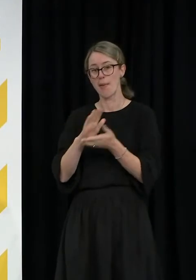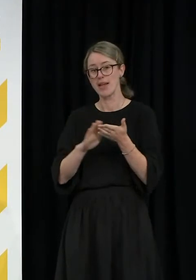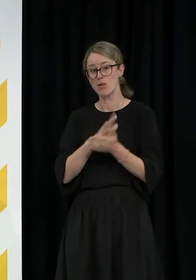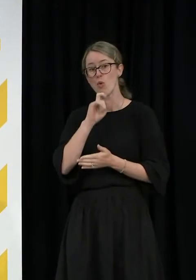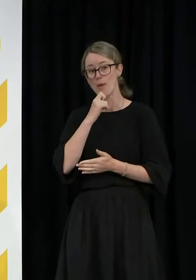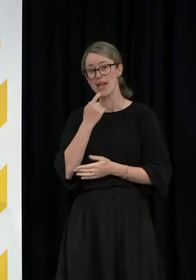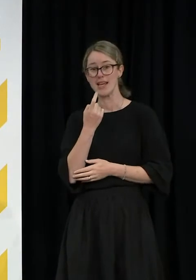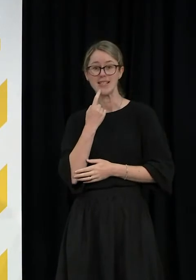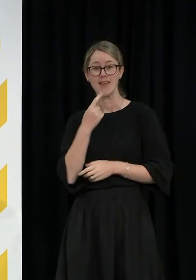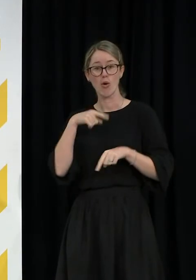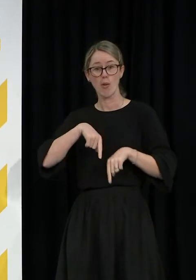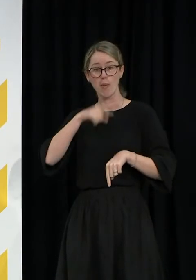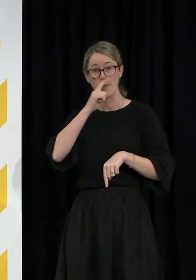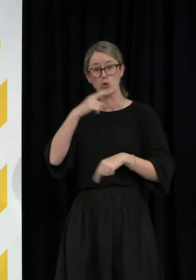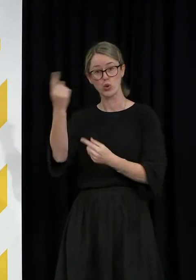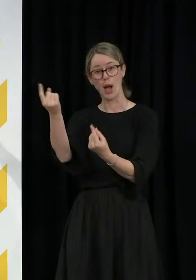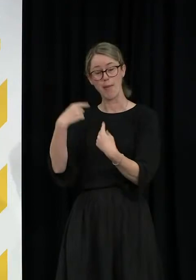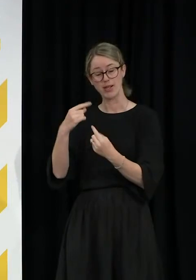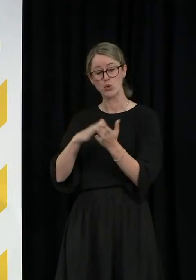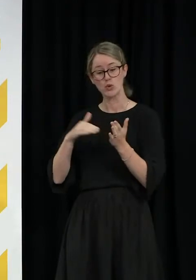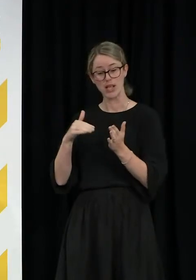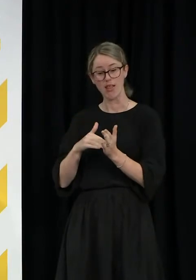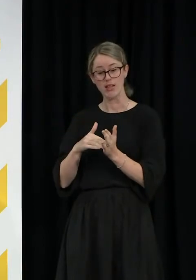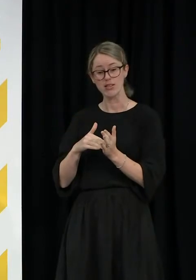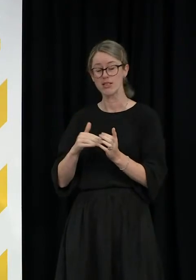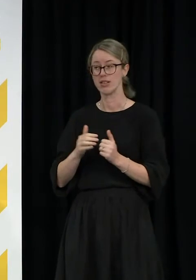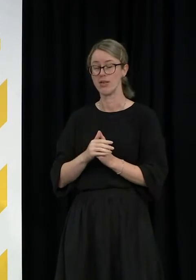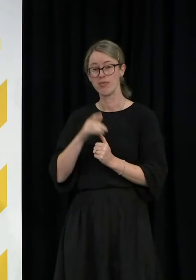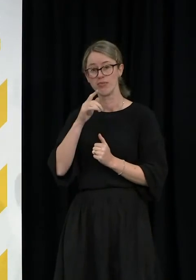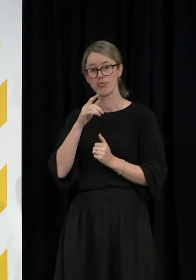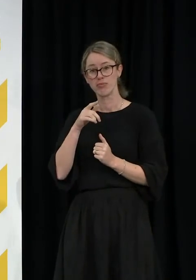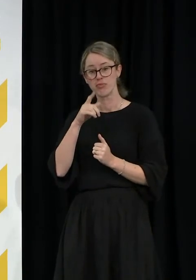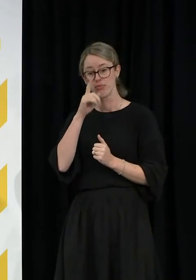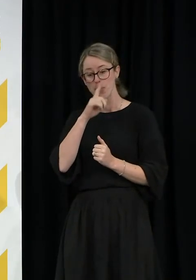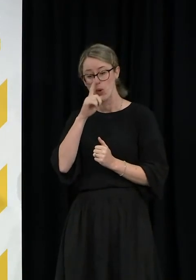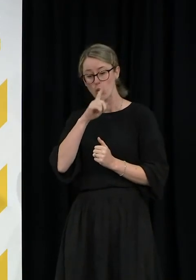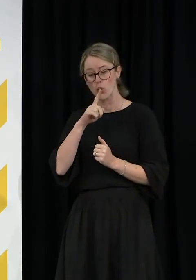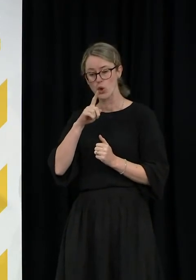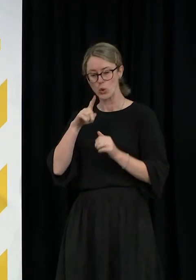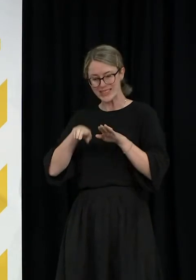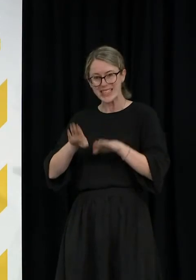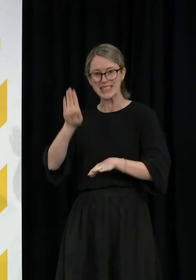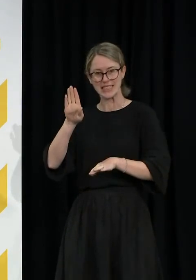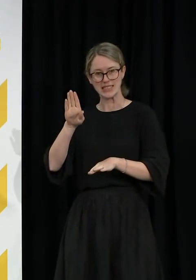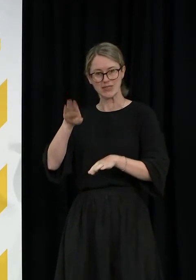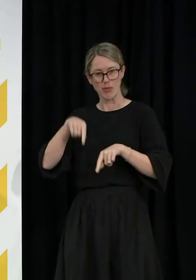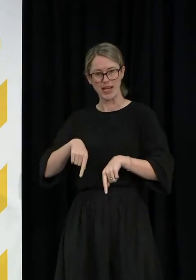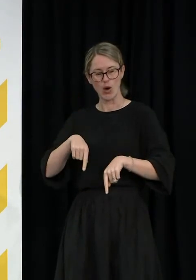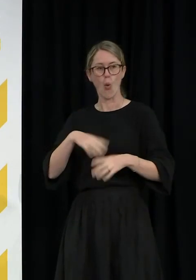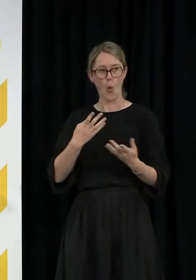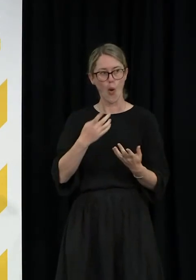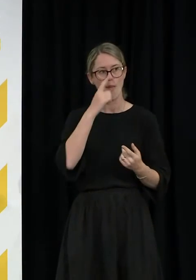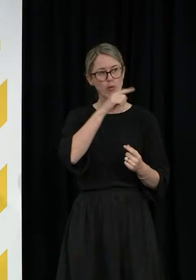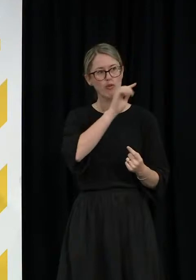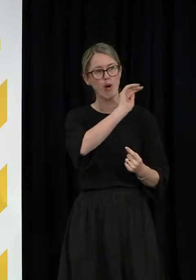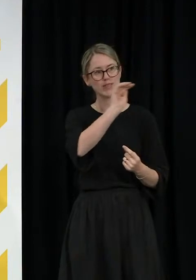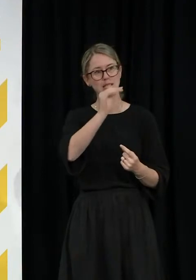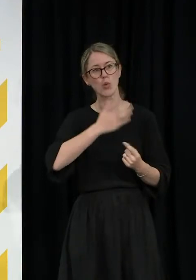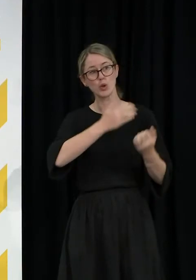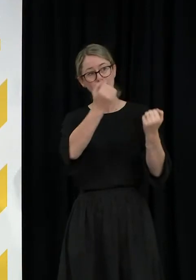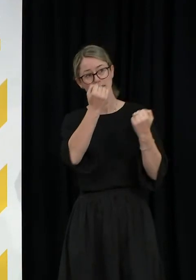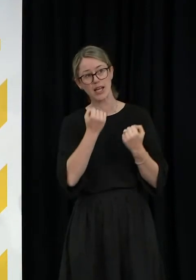people to return to New Zealand, to our citizens, and obviously looking at a graduated system for people from other countries as